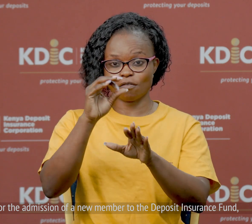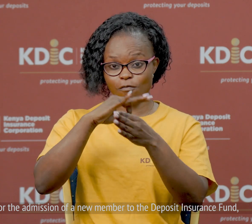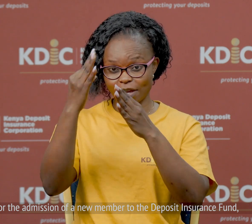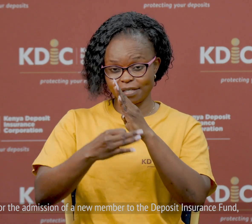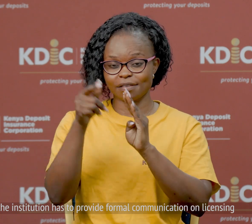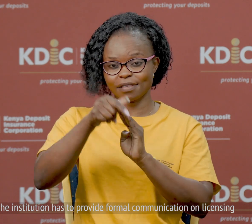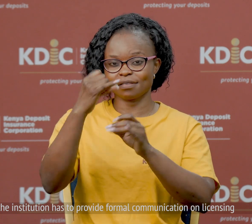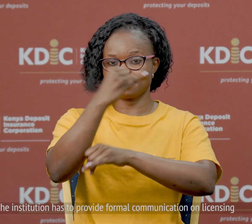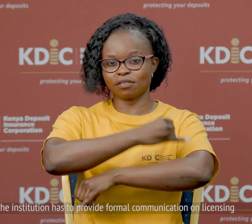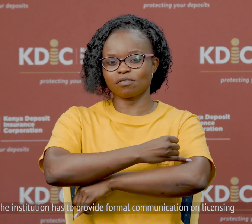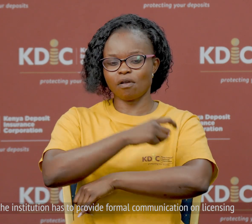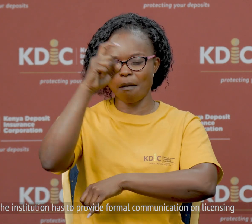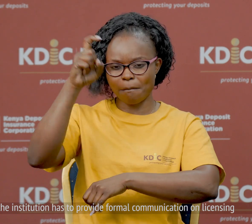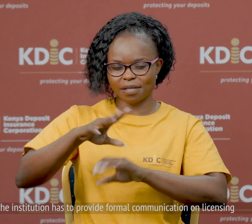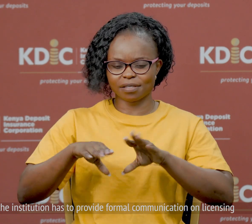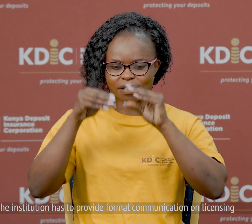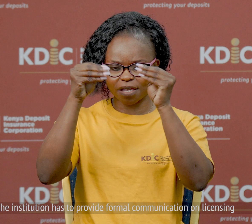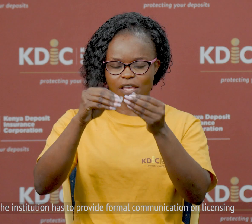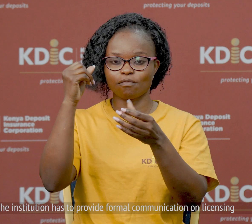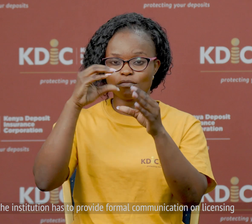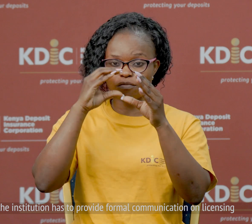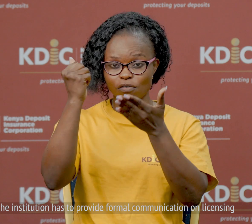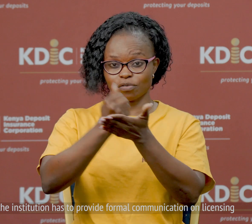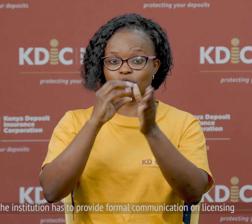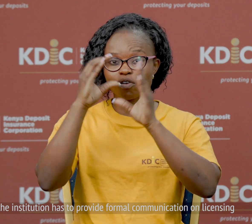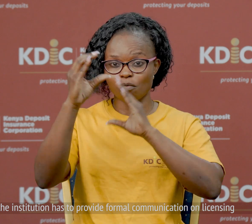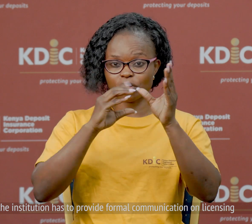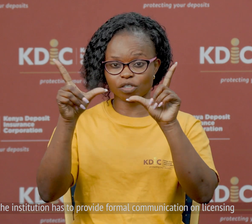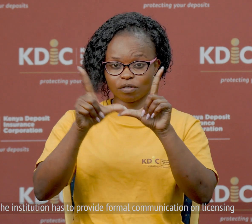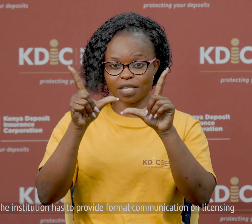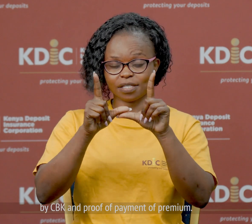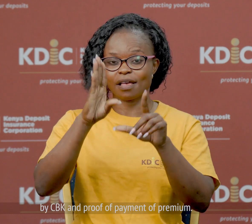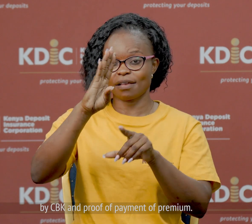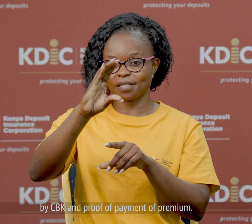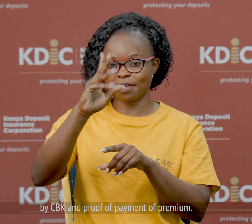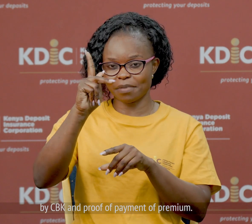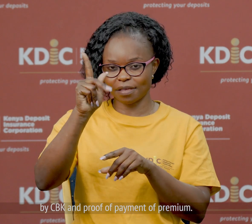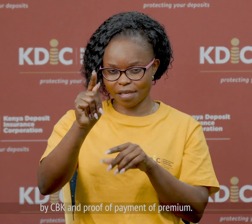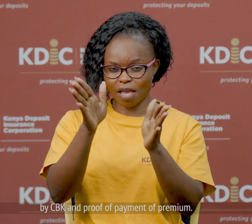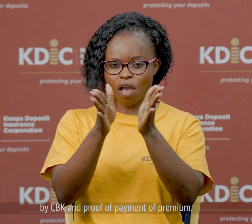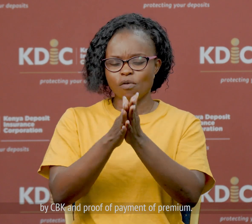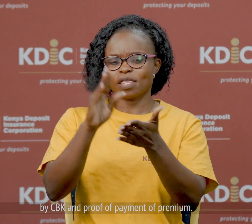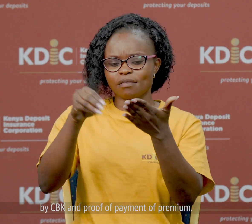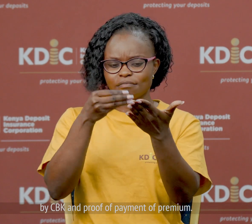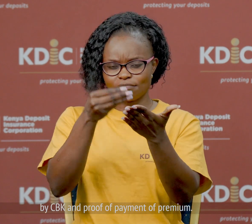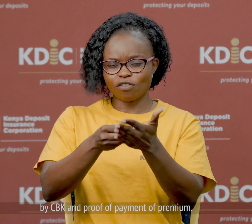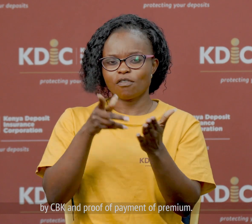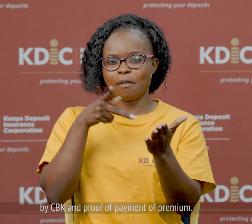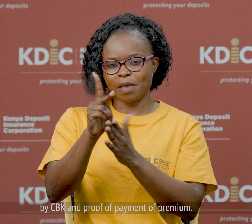Fund, the institution has to provide formal communication on licensing by CBK and proof of payment of